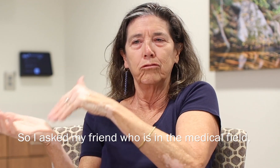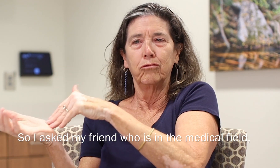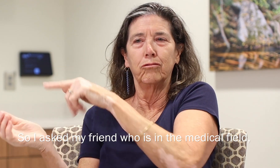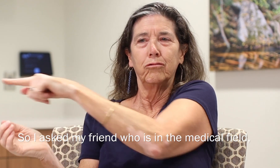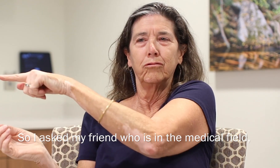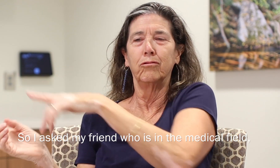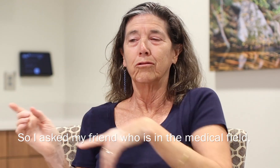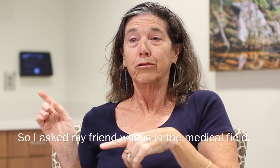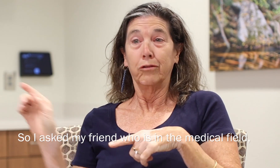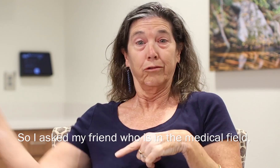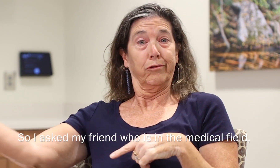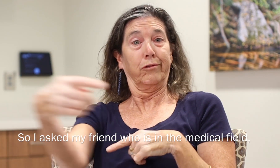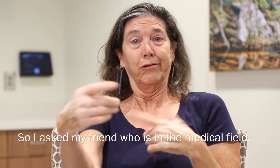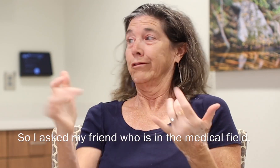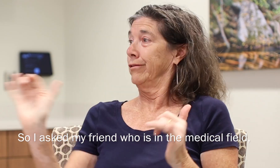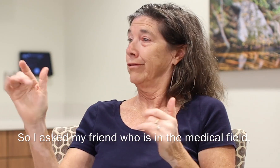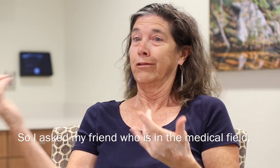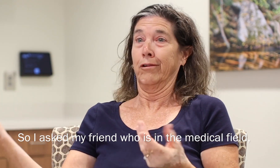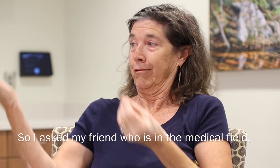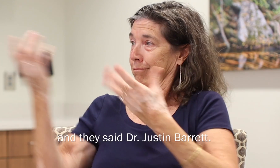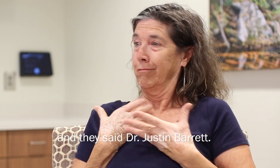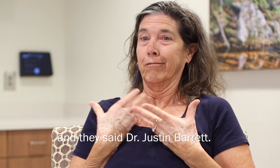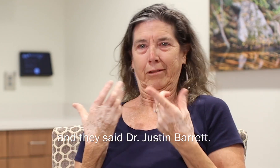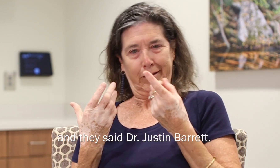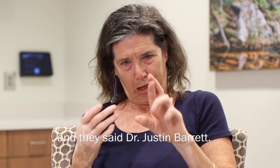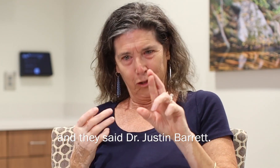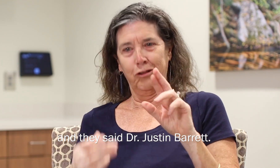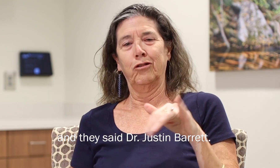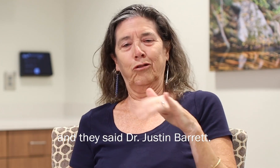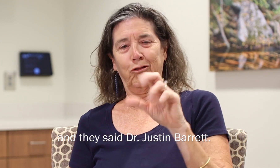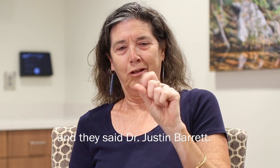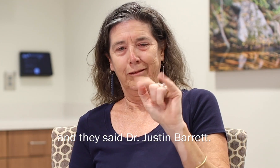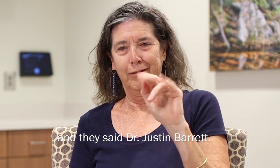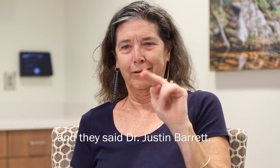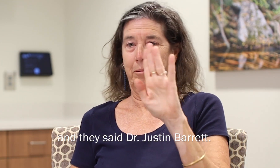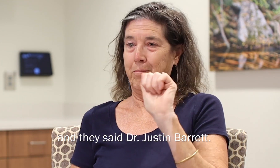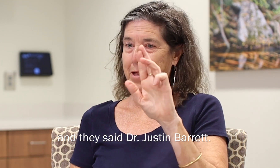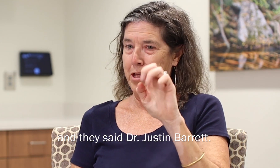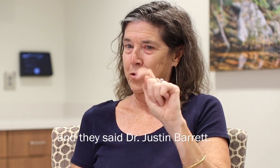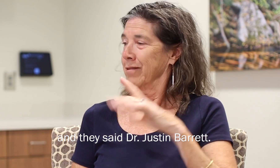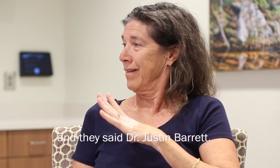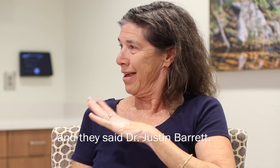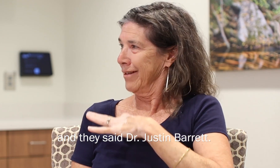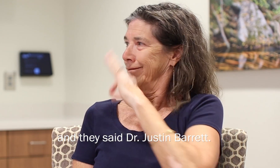who is in the medical field, and they said Dr. Justin